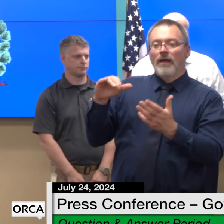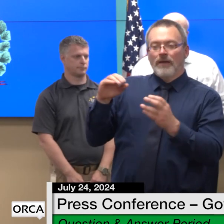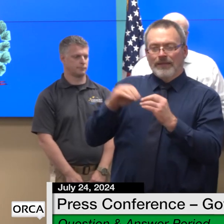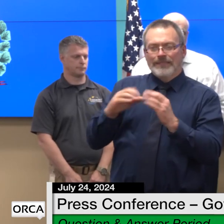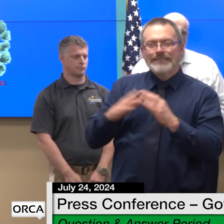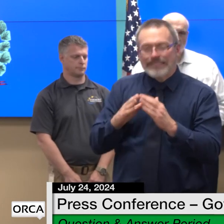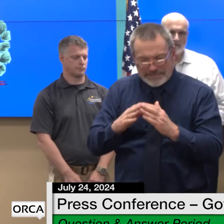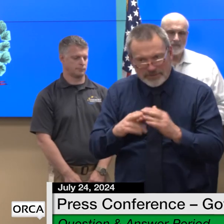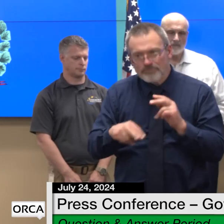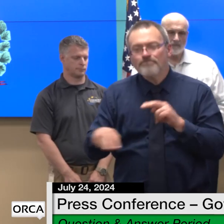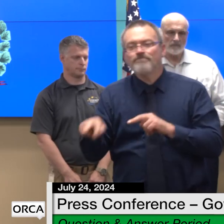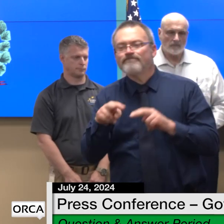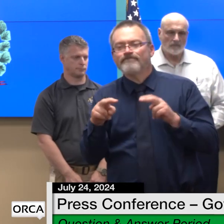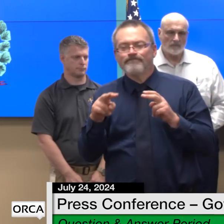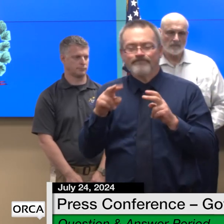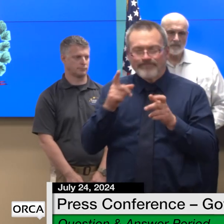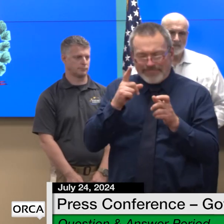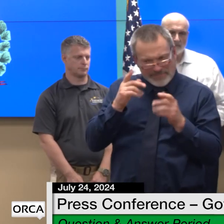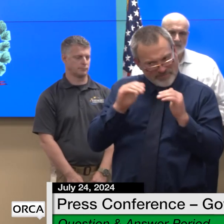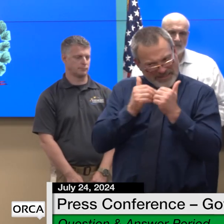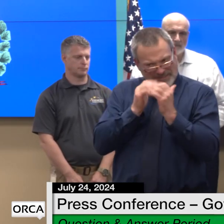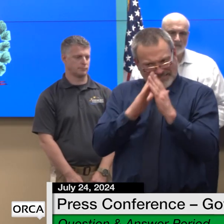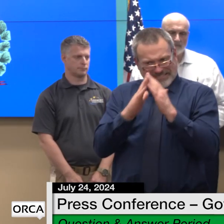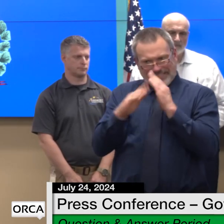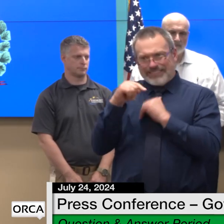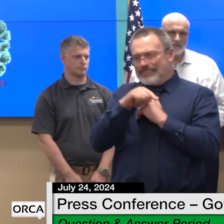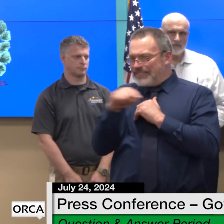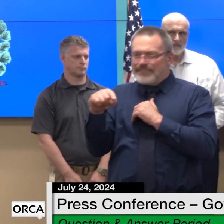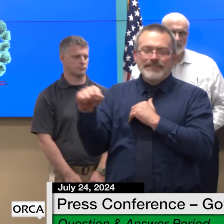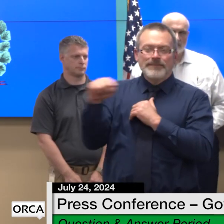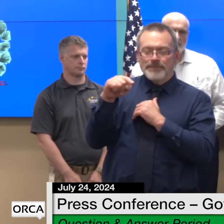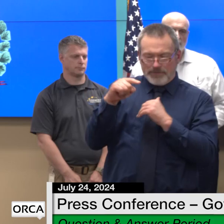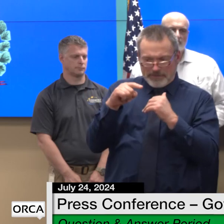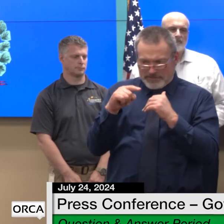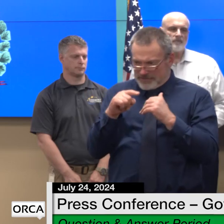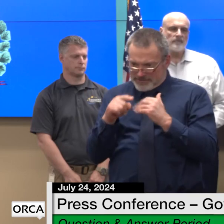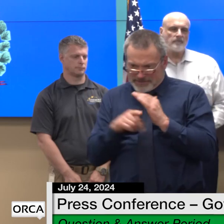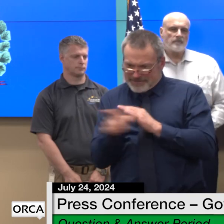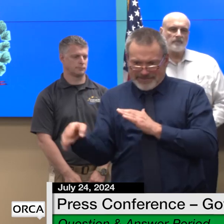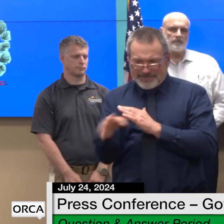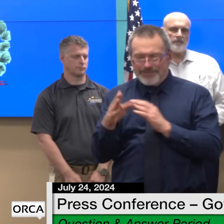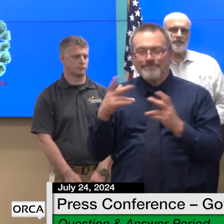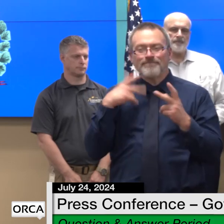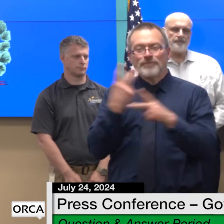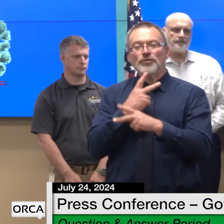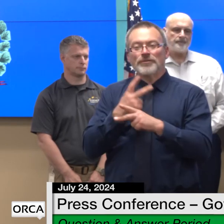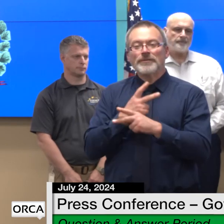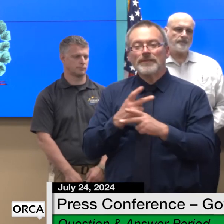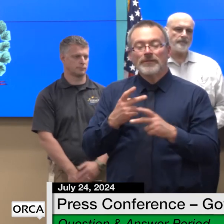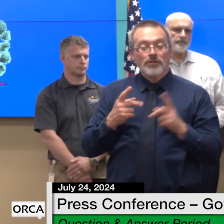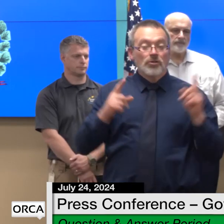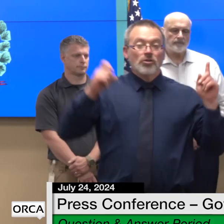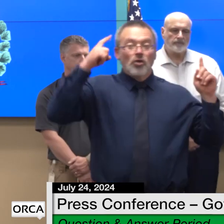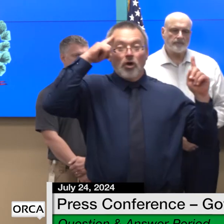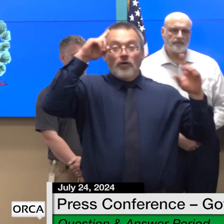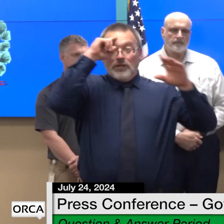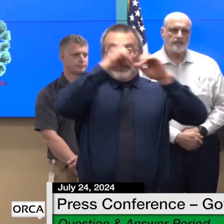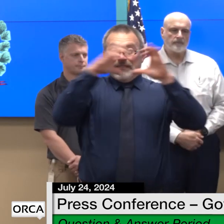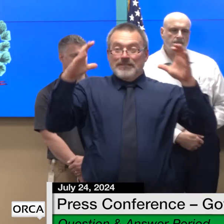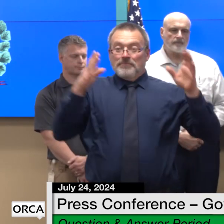pretty constrained by homes and businesses that will be hard. The governor had shared a vision, a plan last fall